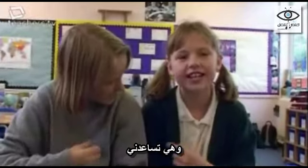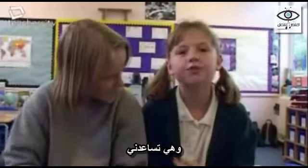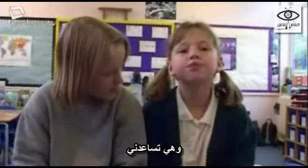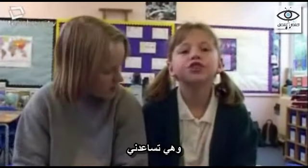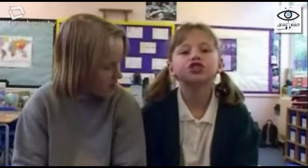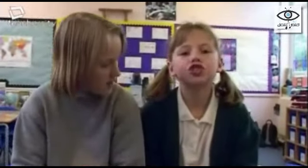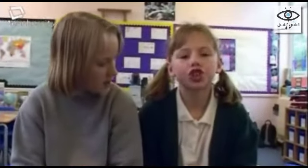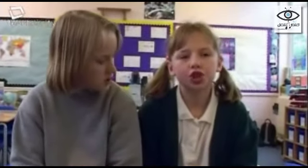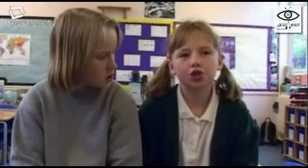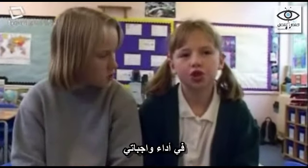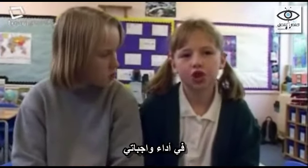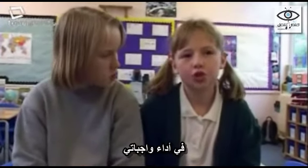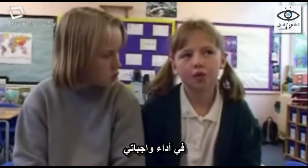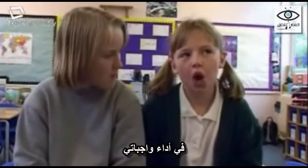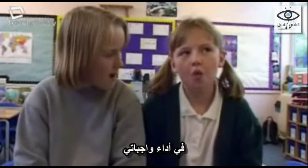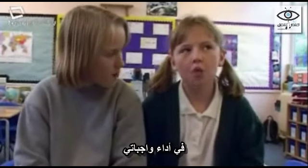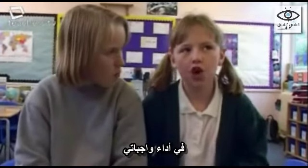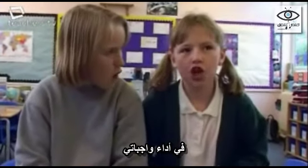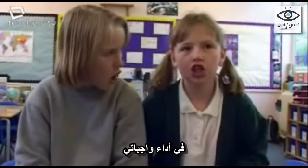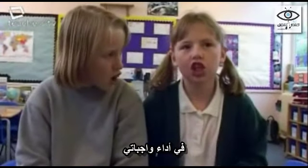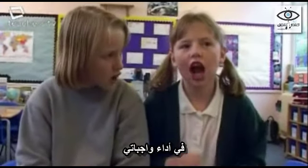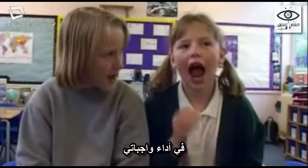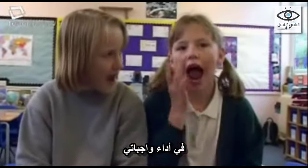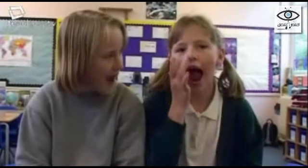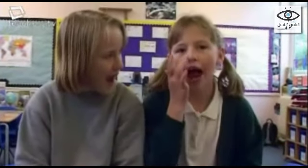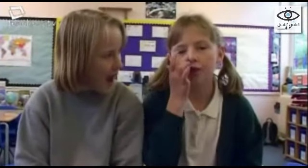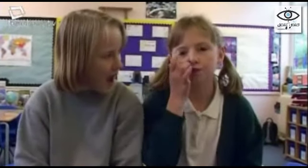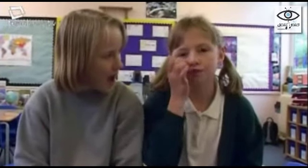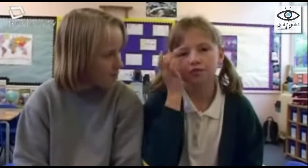me to do my work